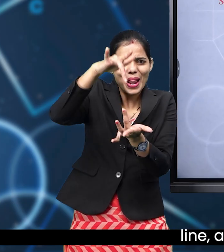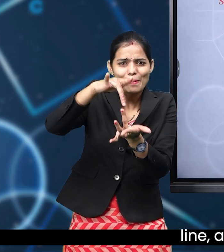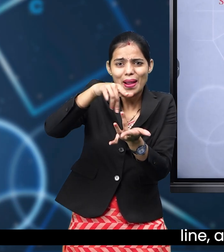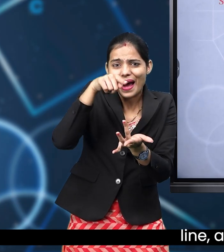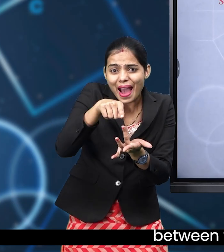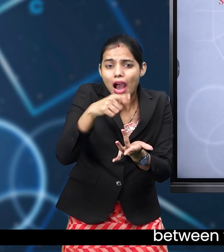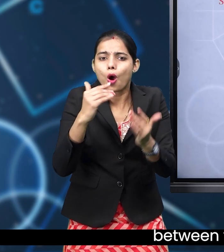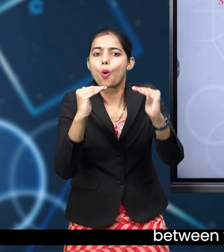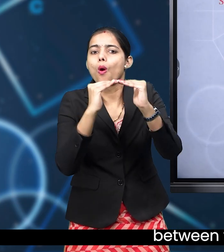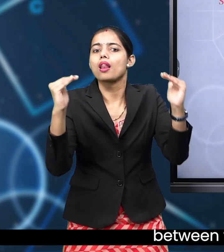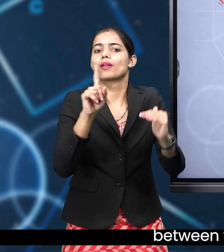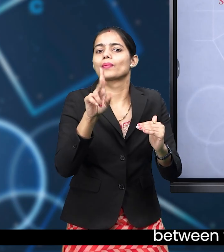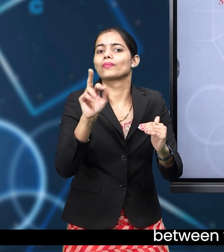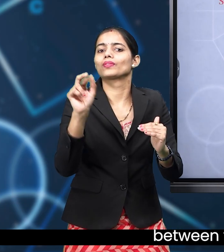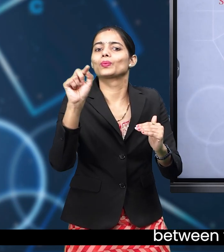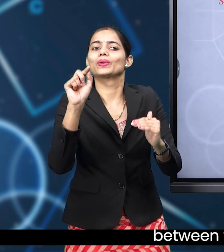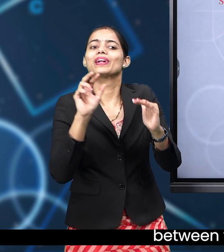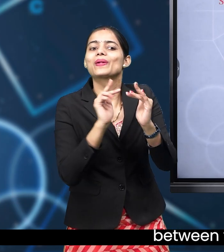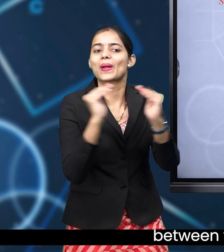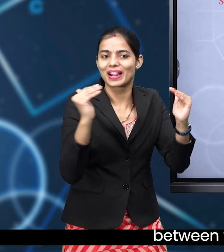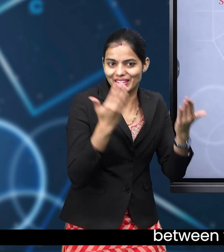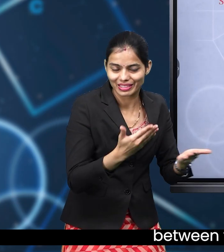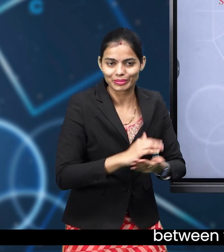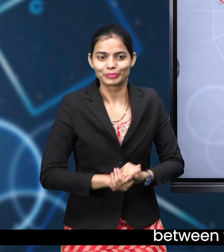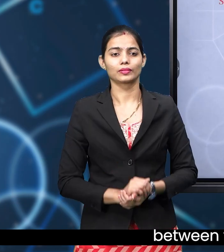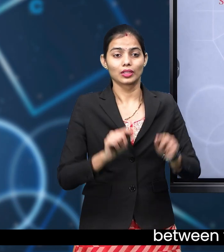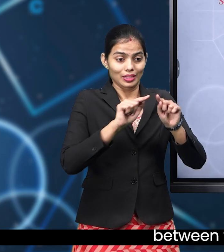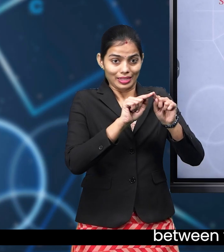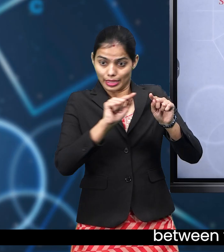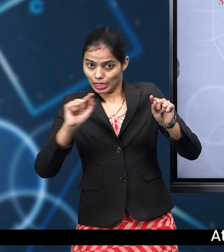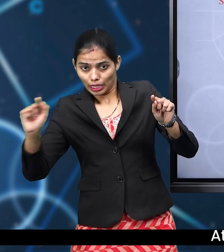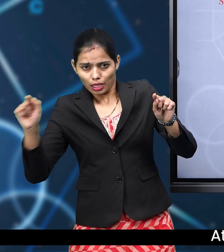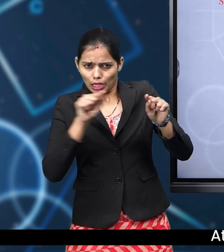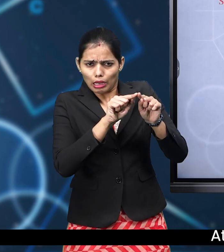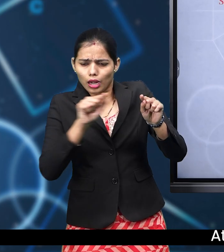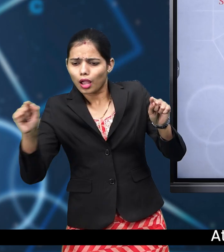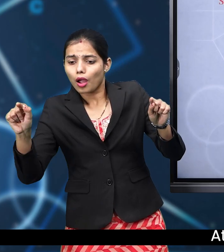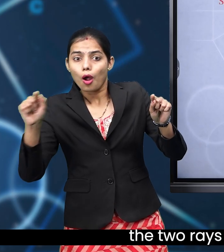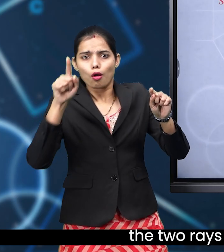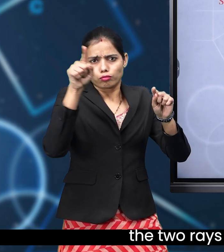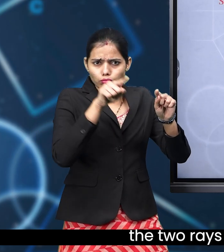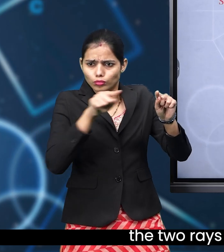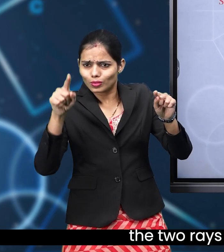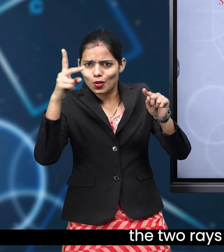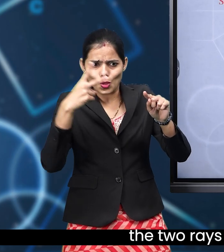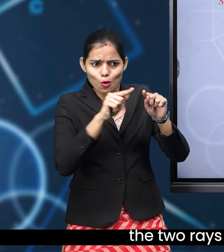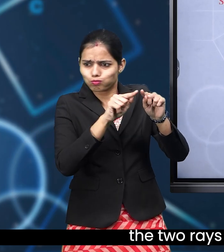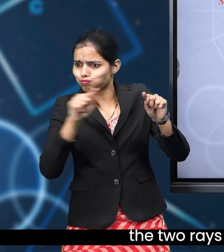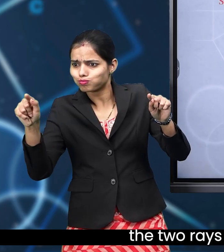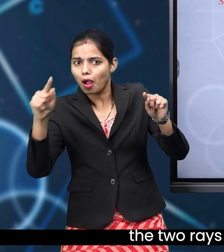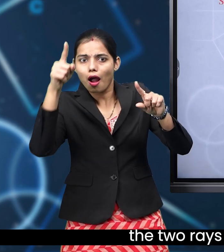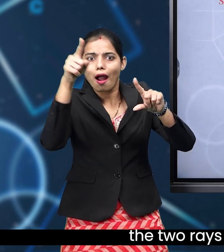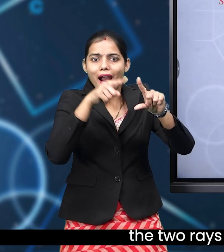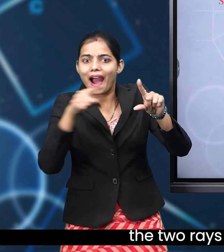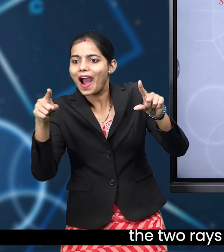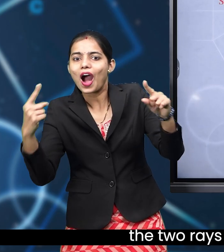And the angle formed between two rays is equal to 180 degree. At a straight angle, the two rays are